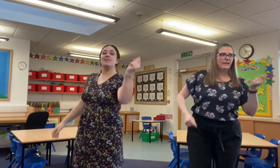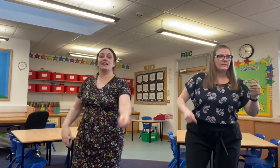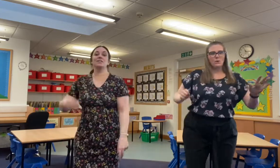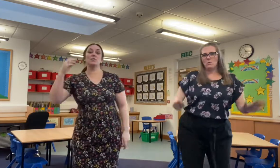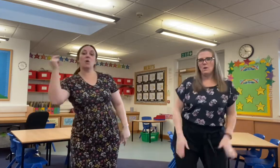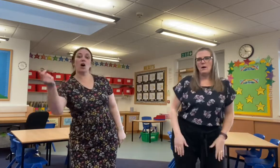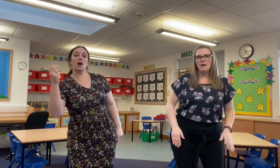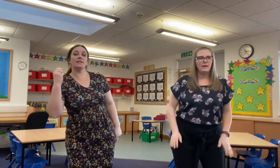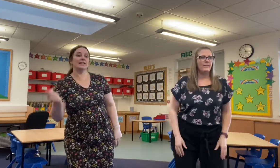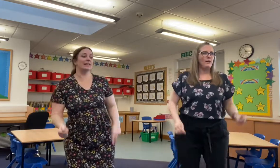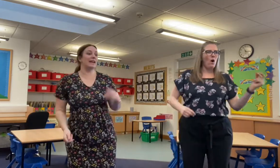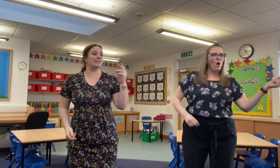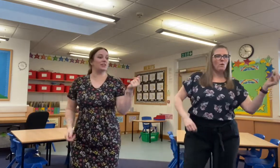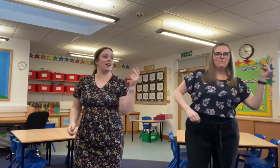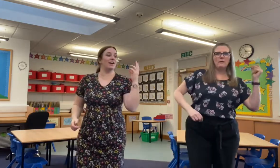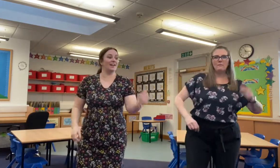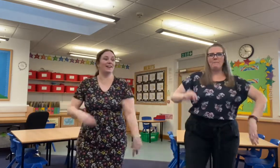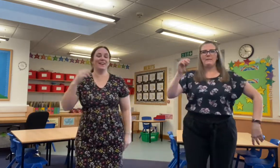That's a waddleyatcha.